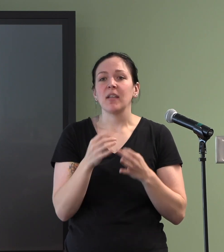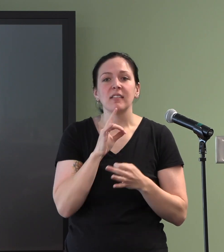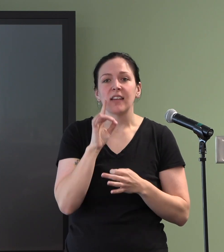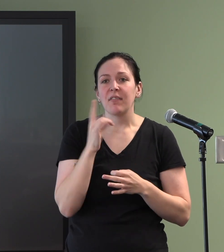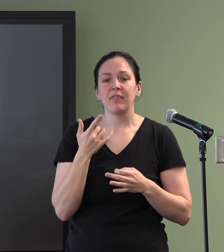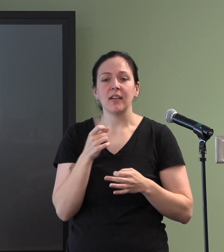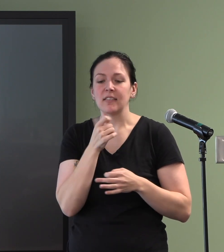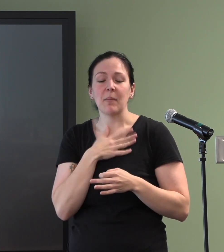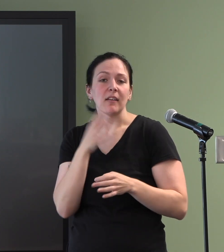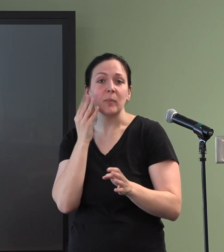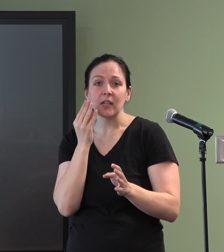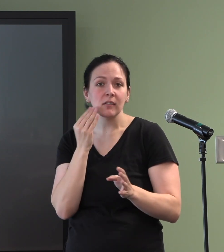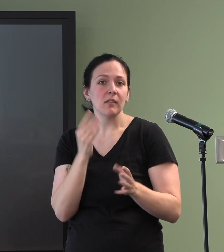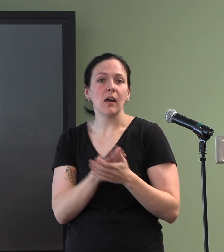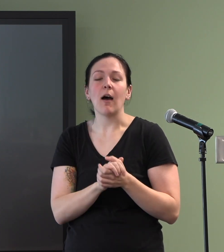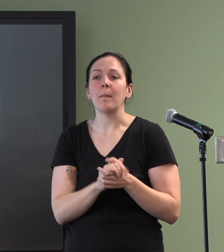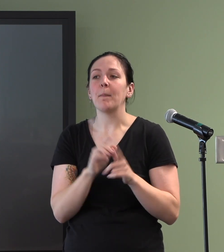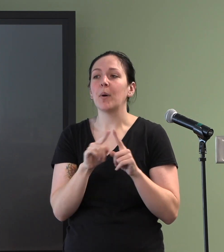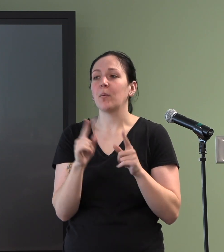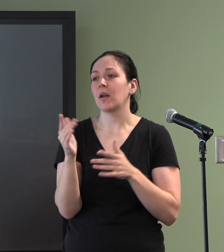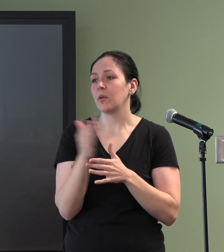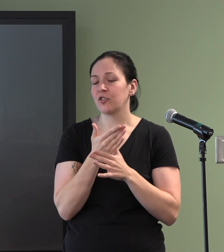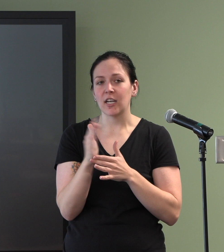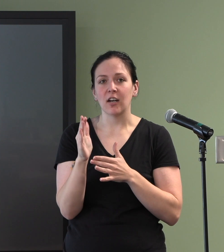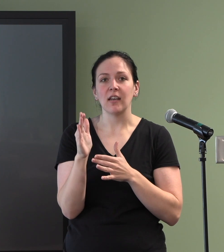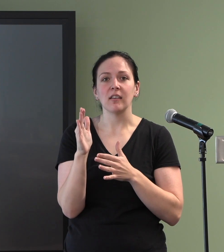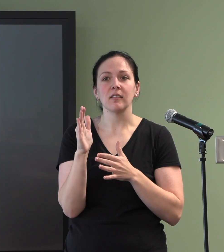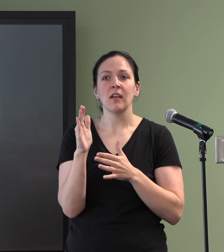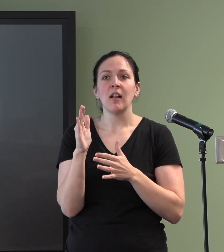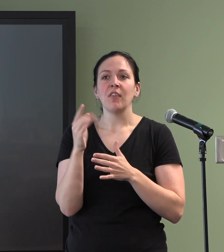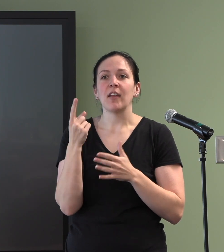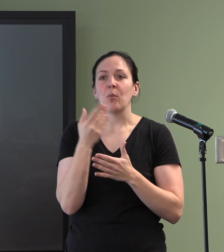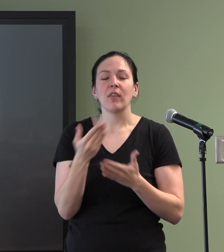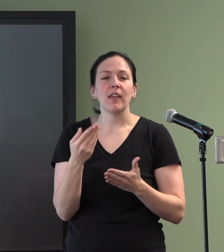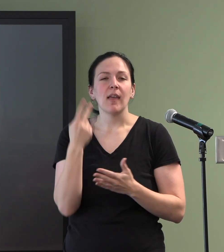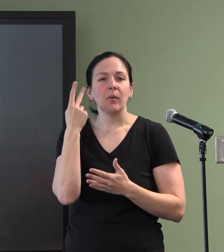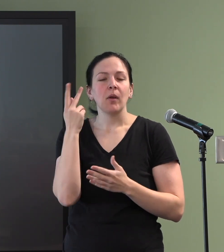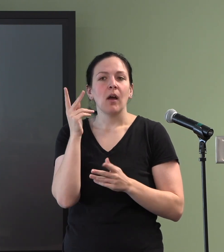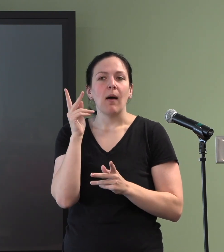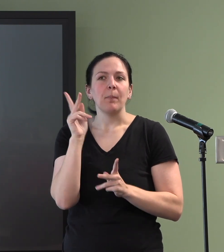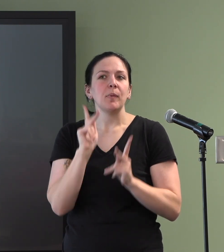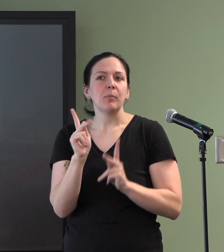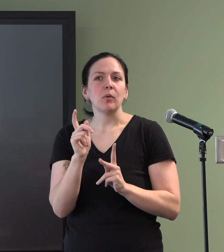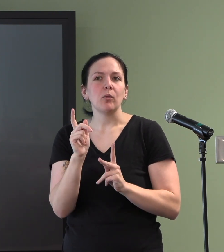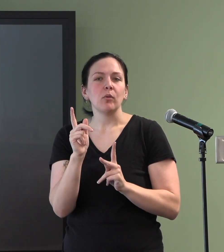that's deaf. It's not my experience. But what I will share is that the one thing that people